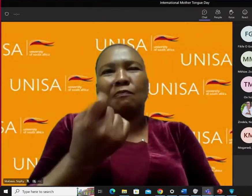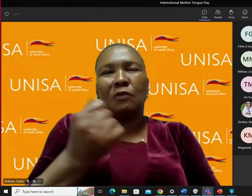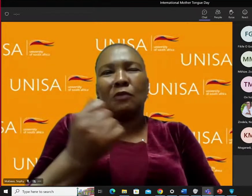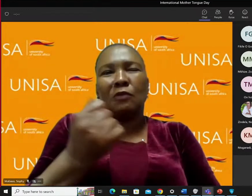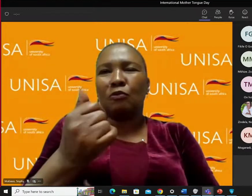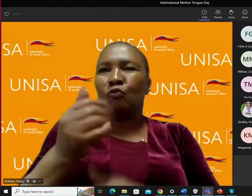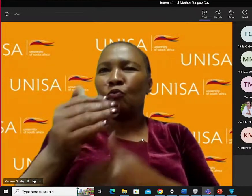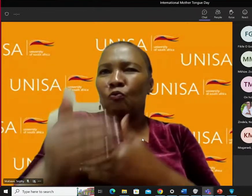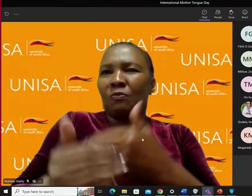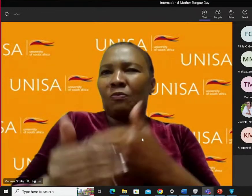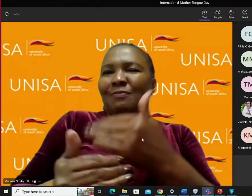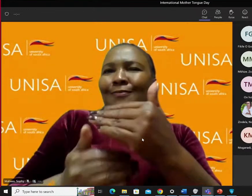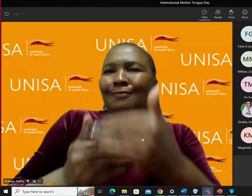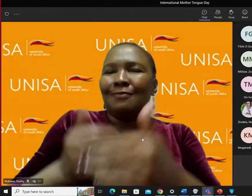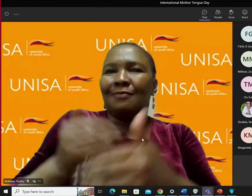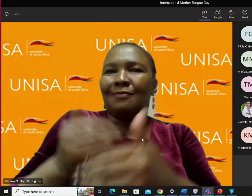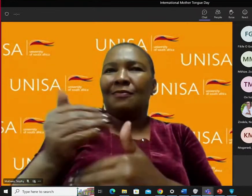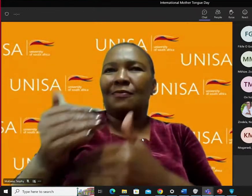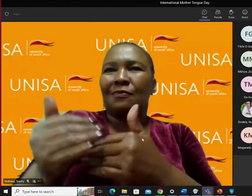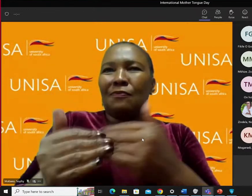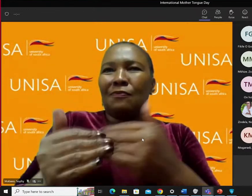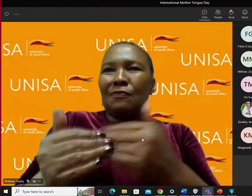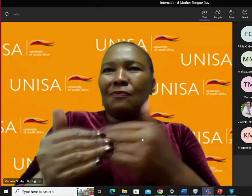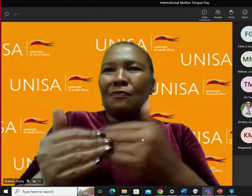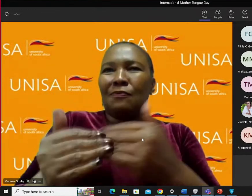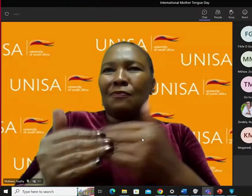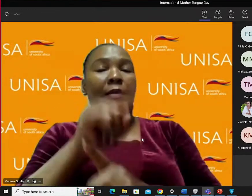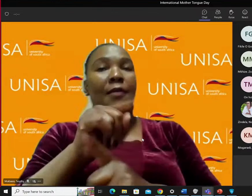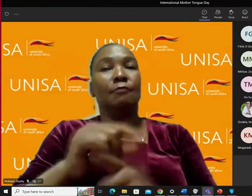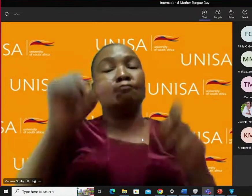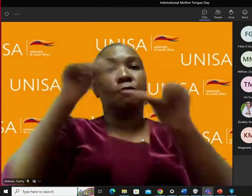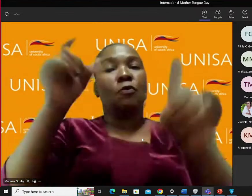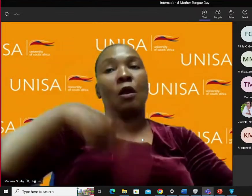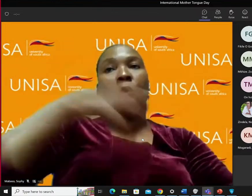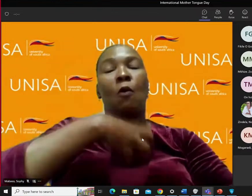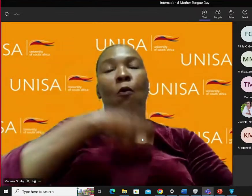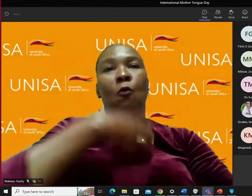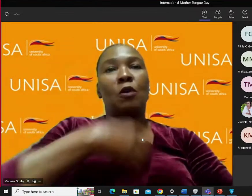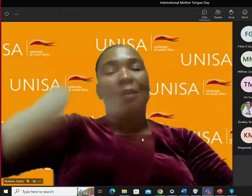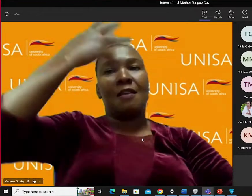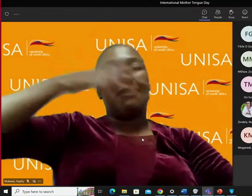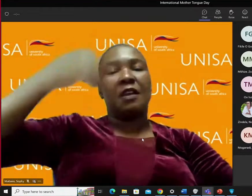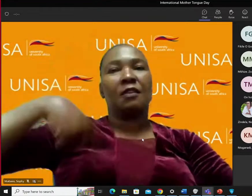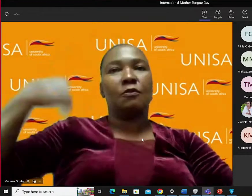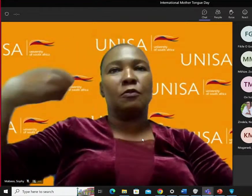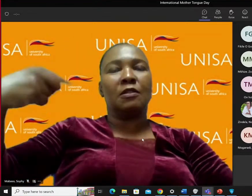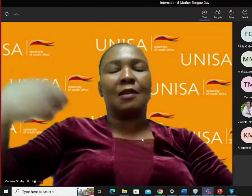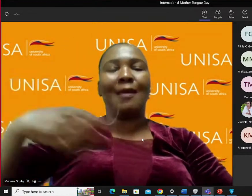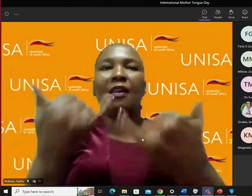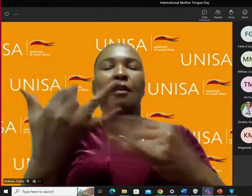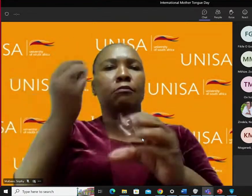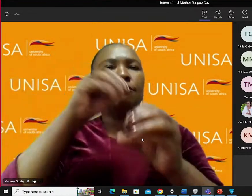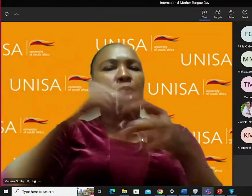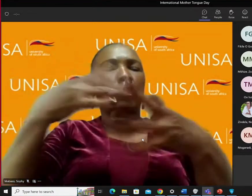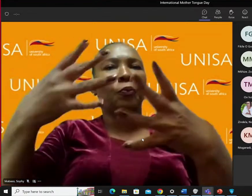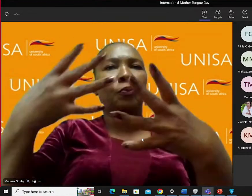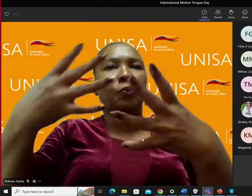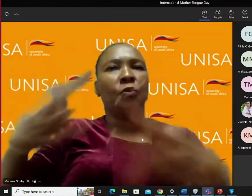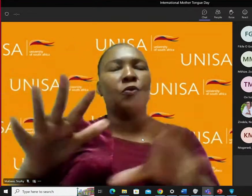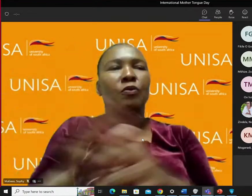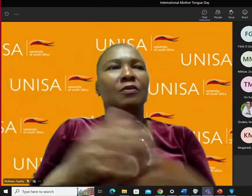making this concept our own for the South African languages. And we have now included just